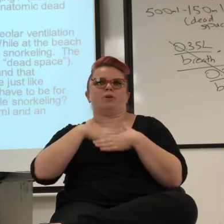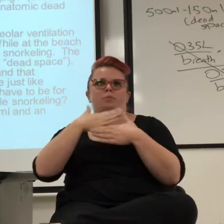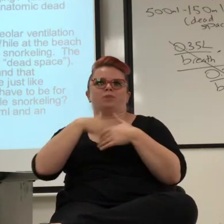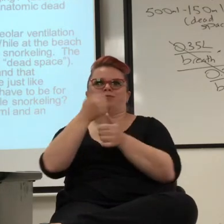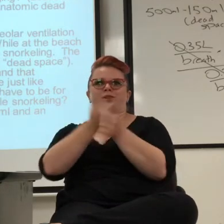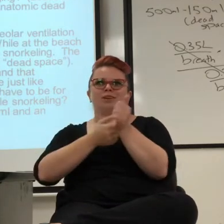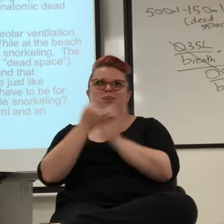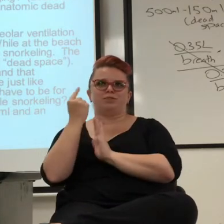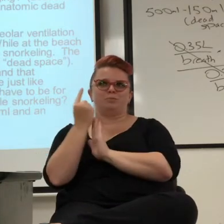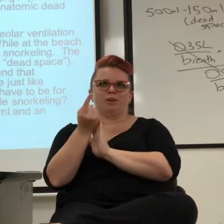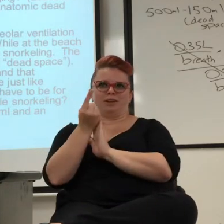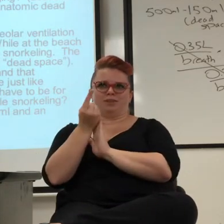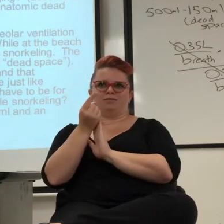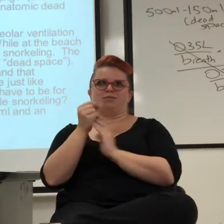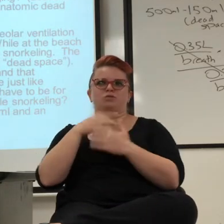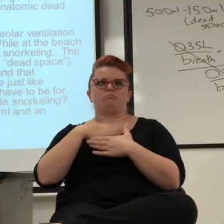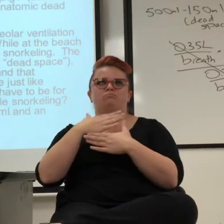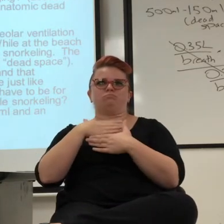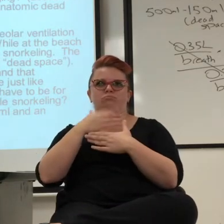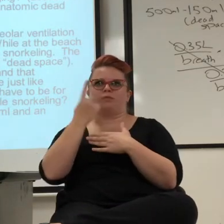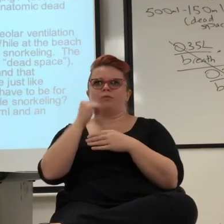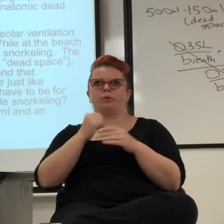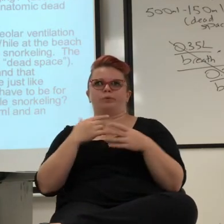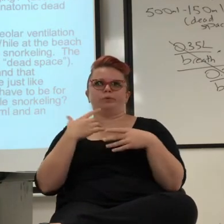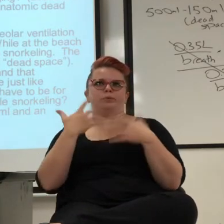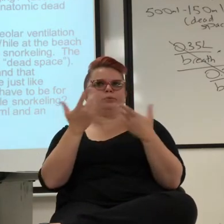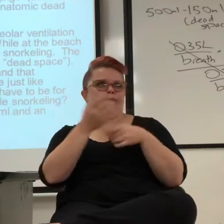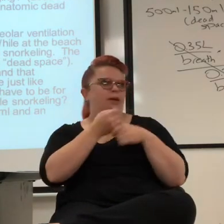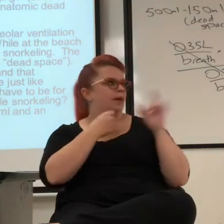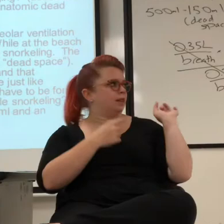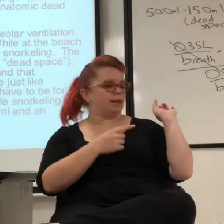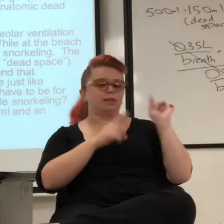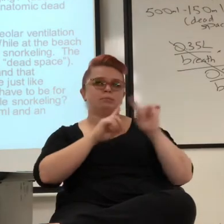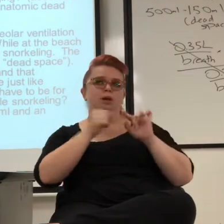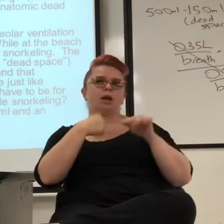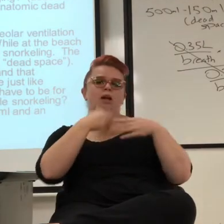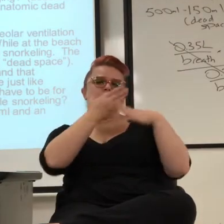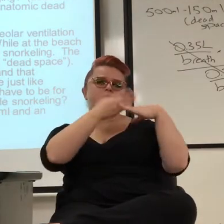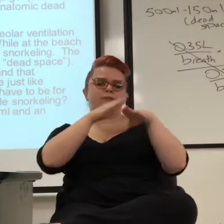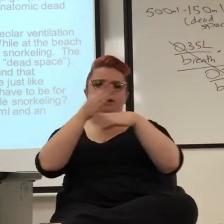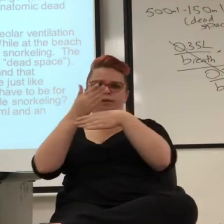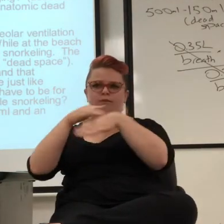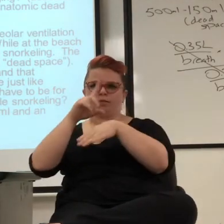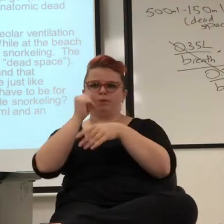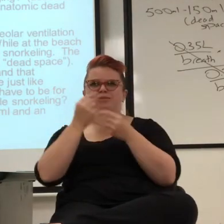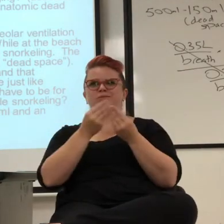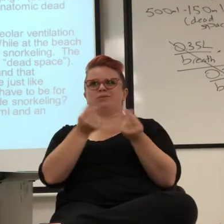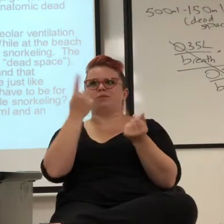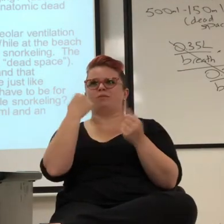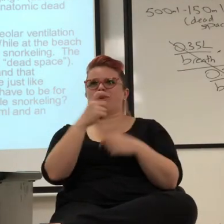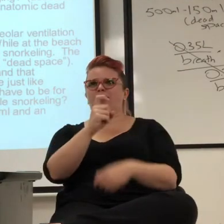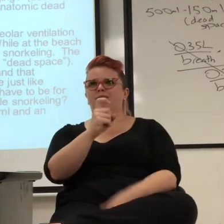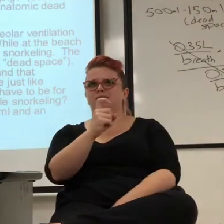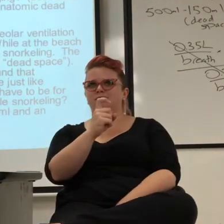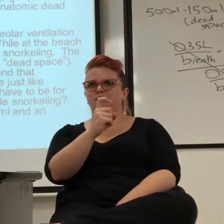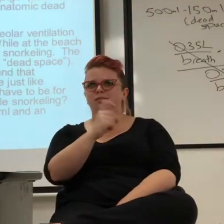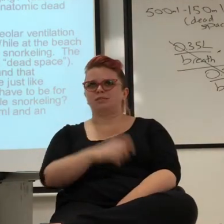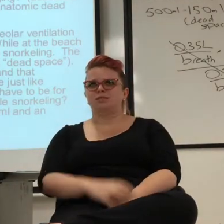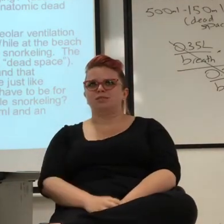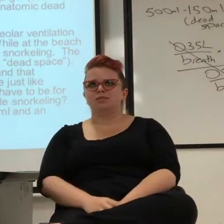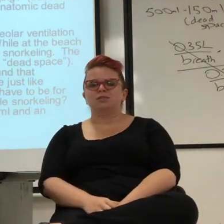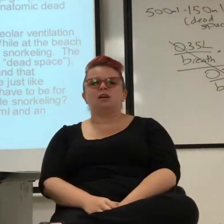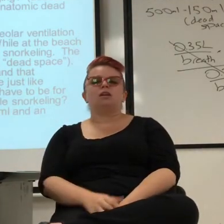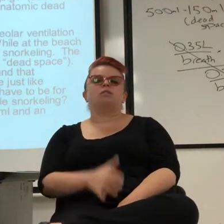accomplish this. So then I just divided both sides by this because I'm solving for x. And